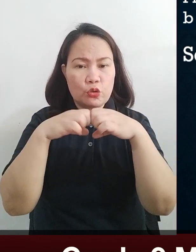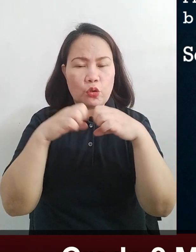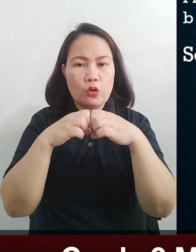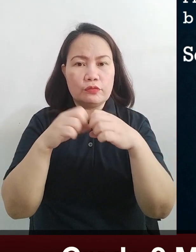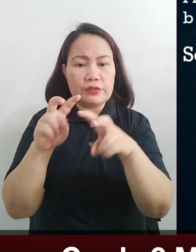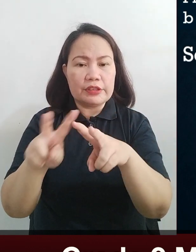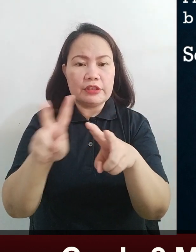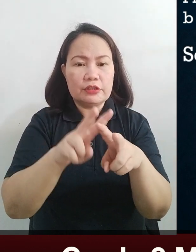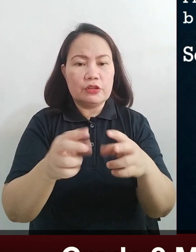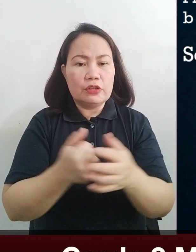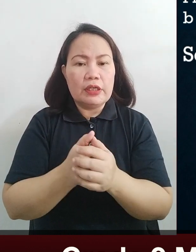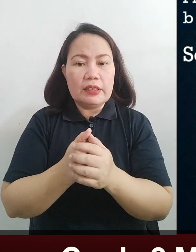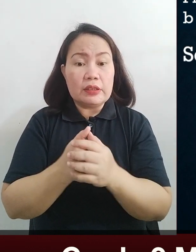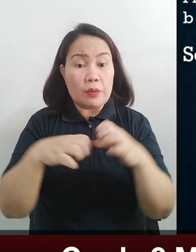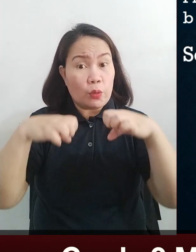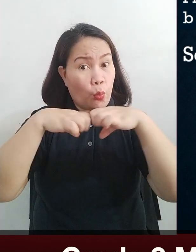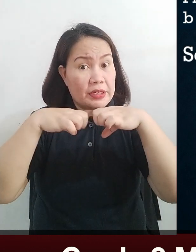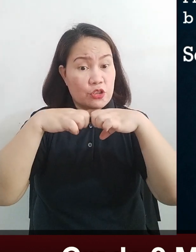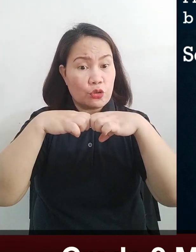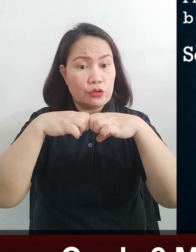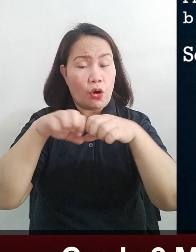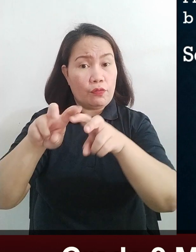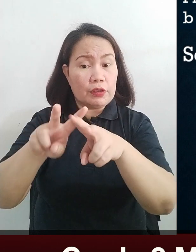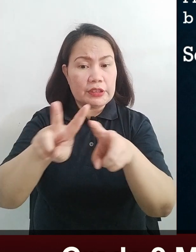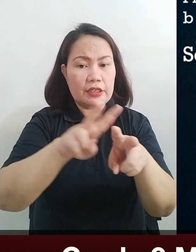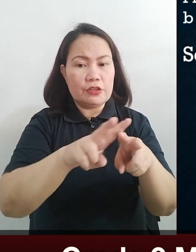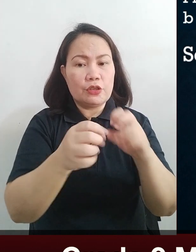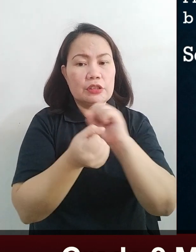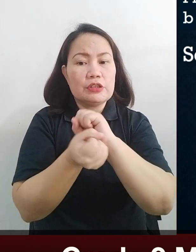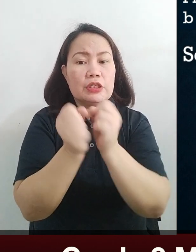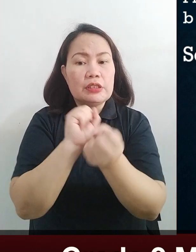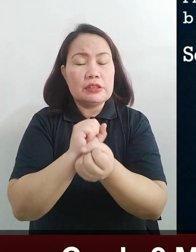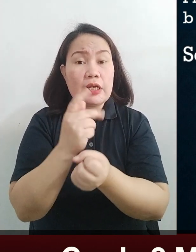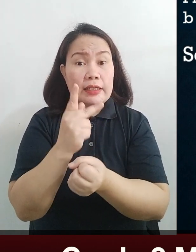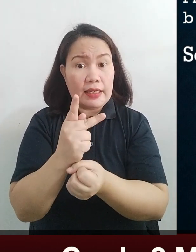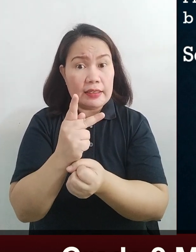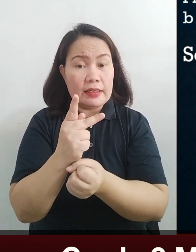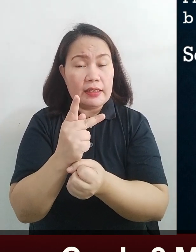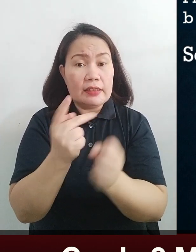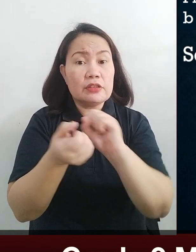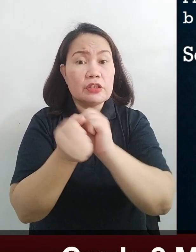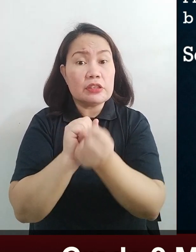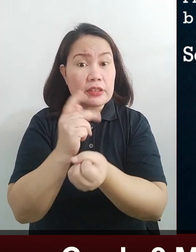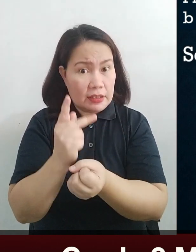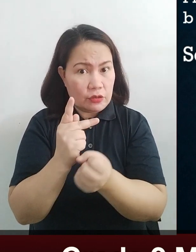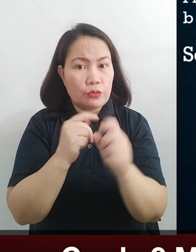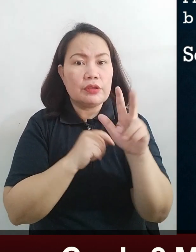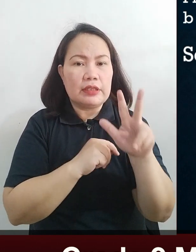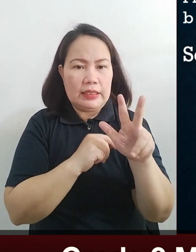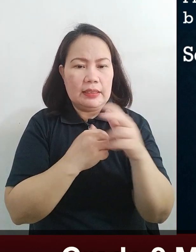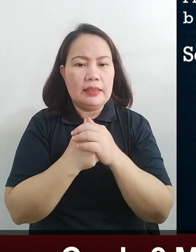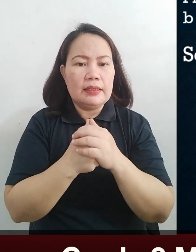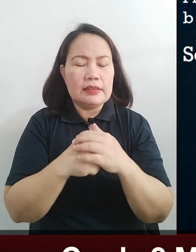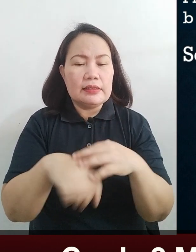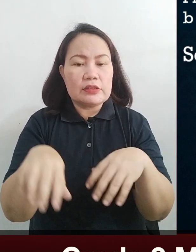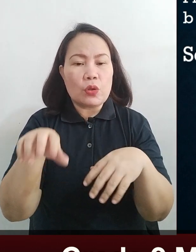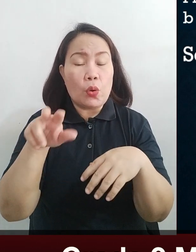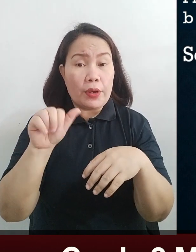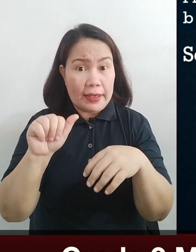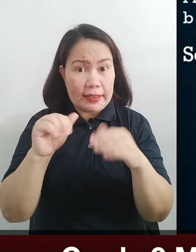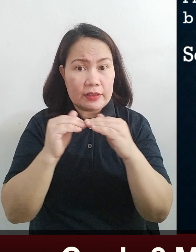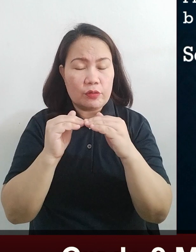equation of variation. Kung saan, papalitan lang natin yung K natin ng 3. So that is